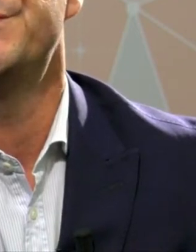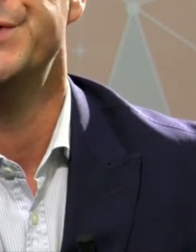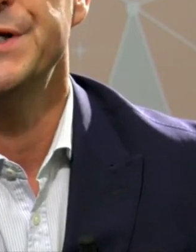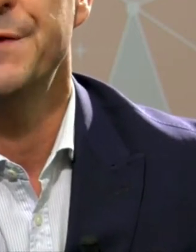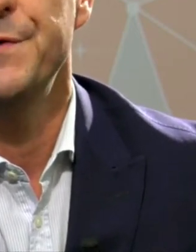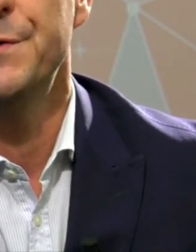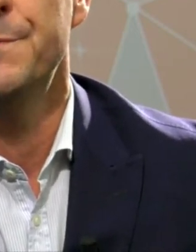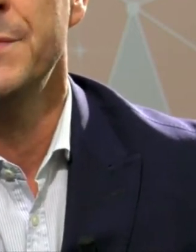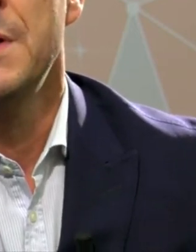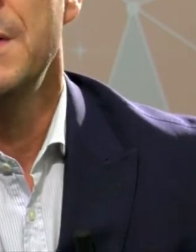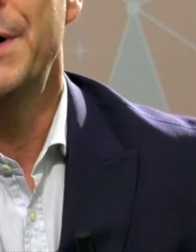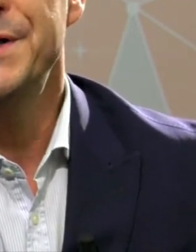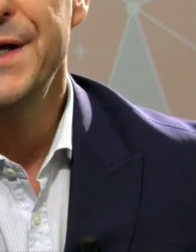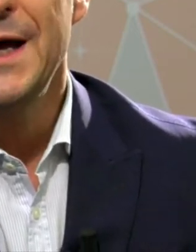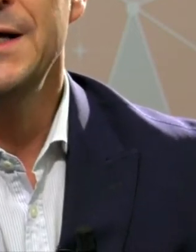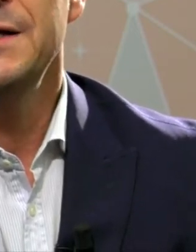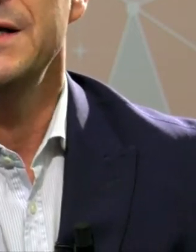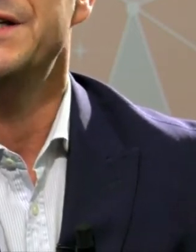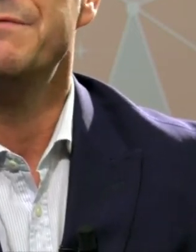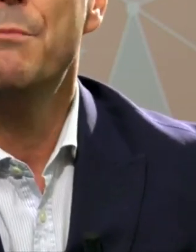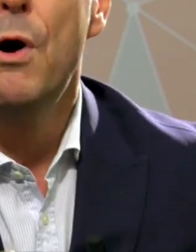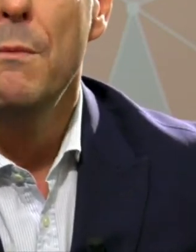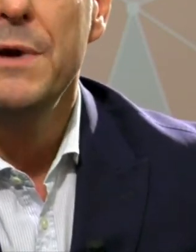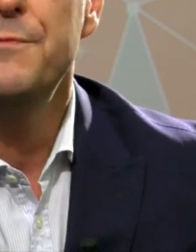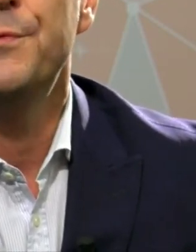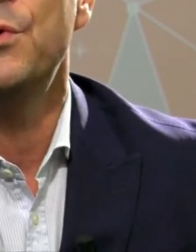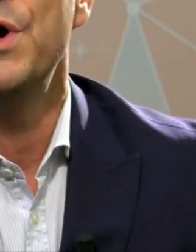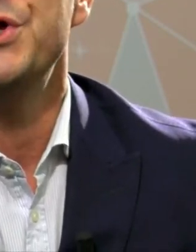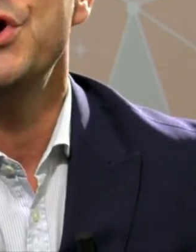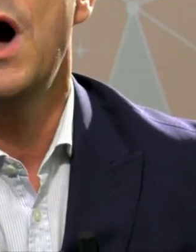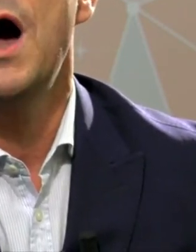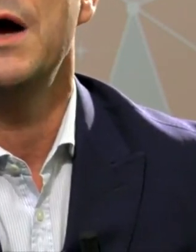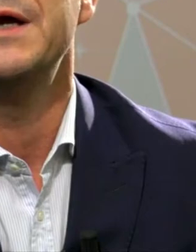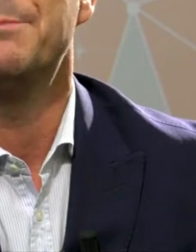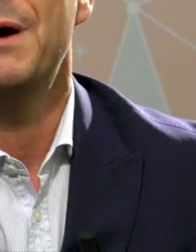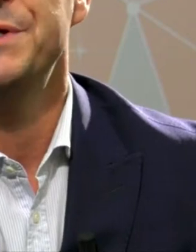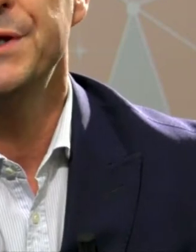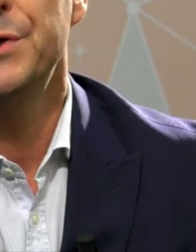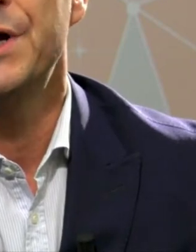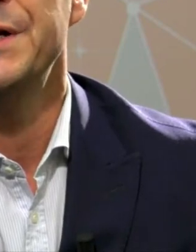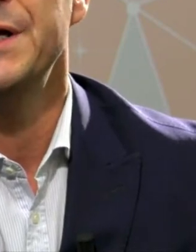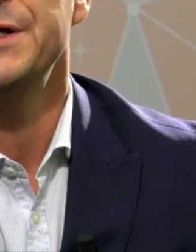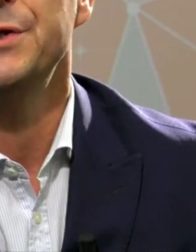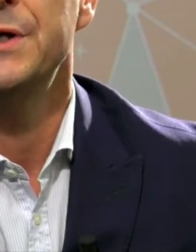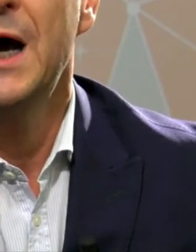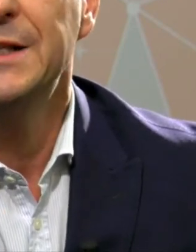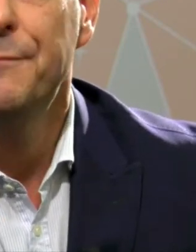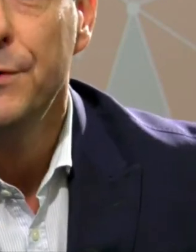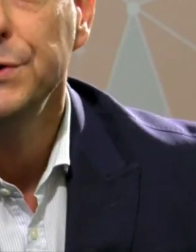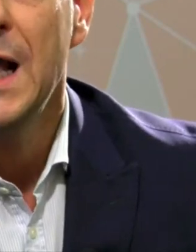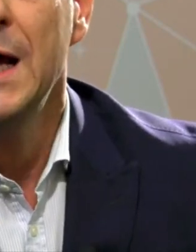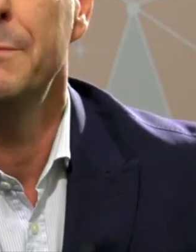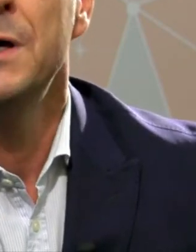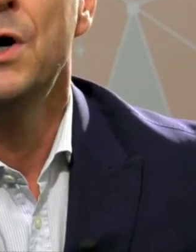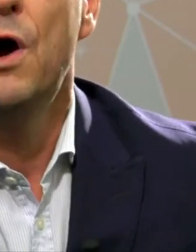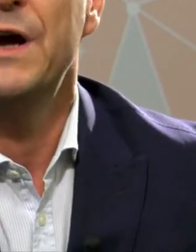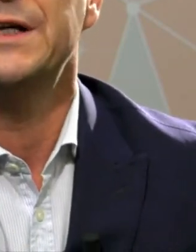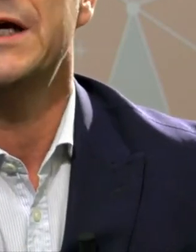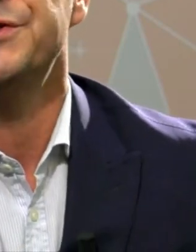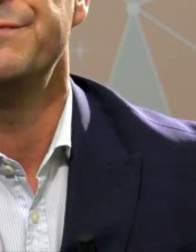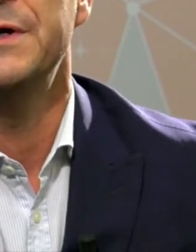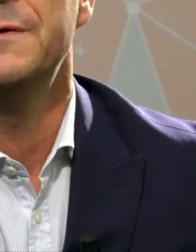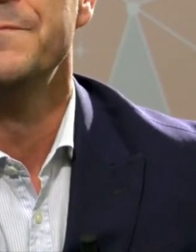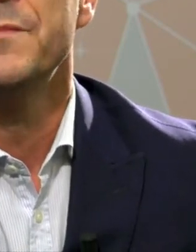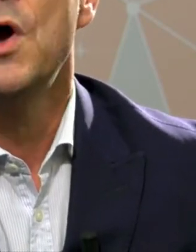you do for just a few. But scaling is even more meaningful when you are in a public sector organization at a scale level